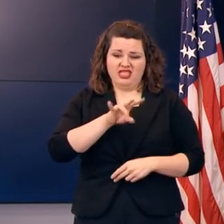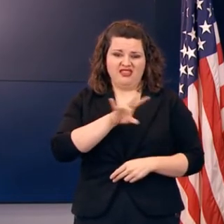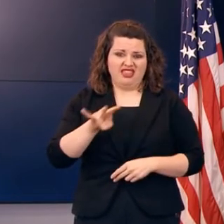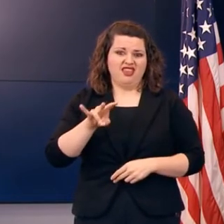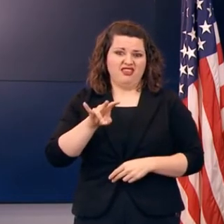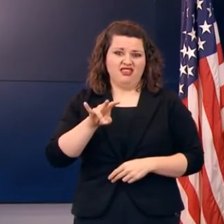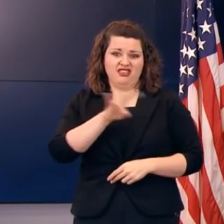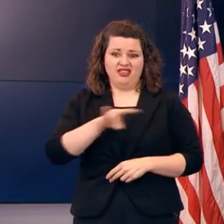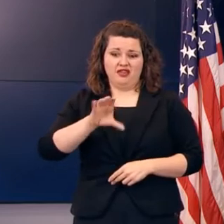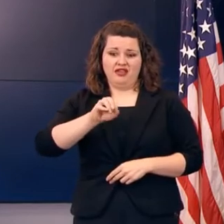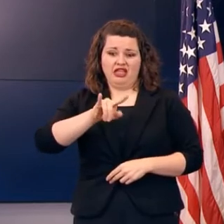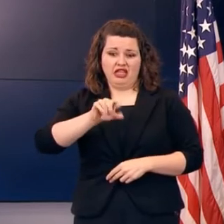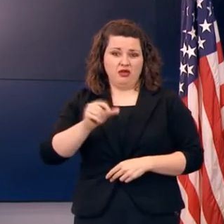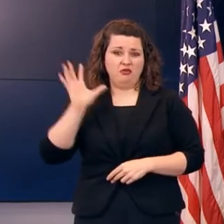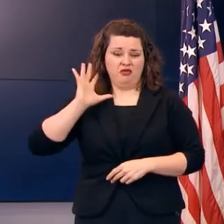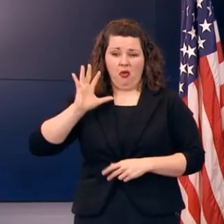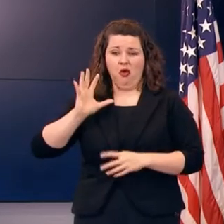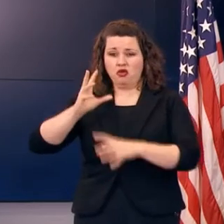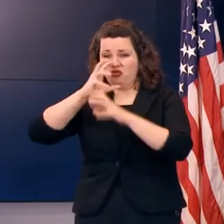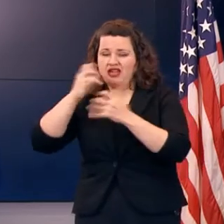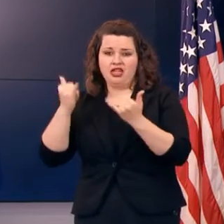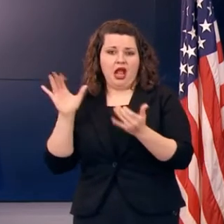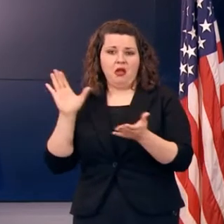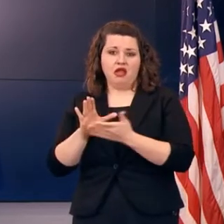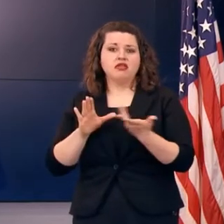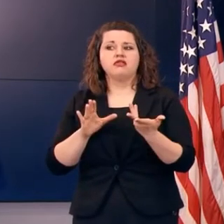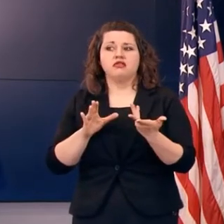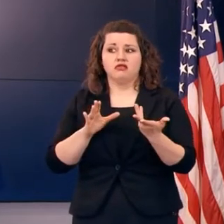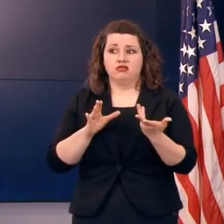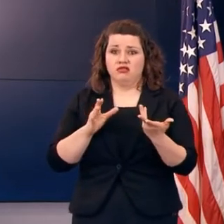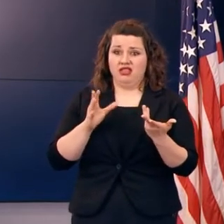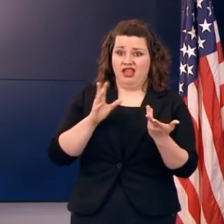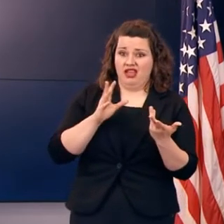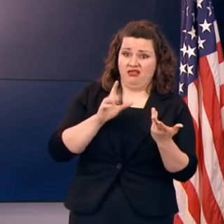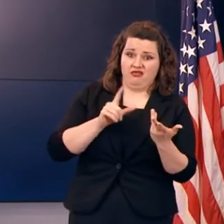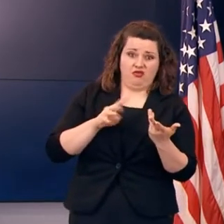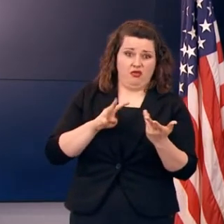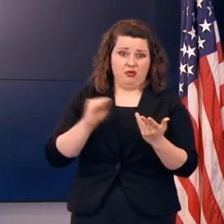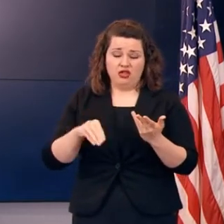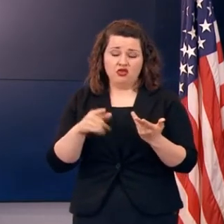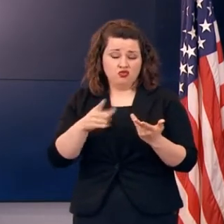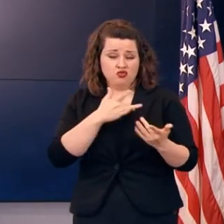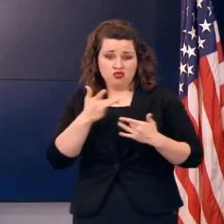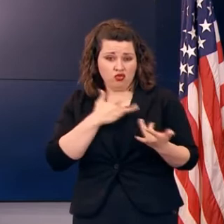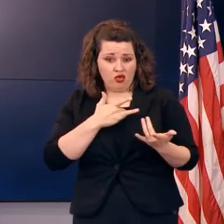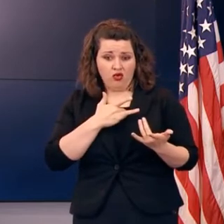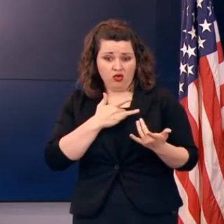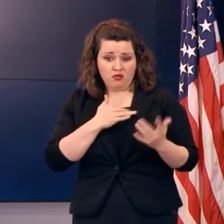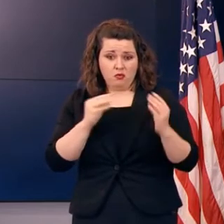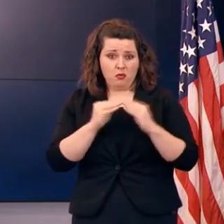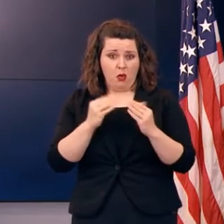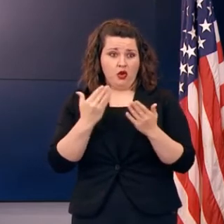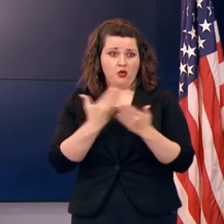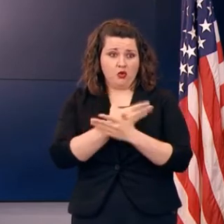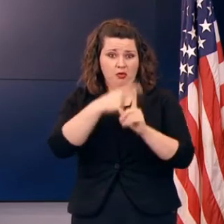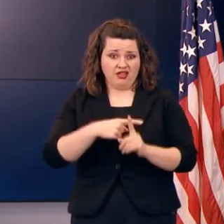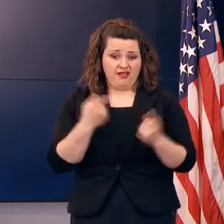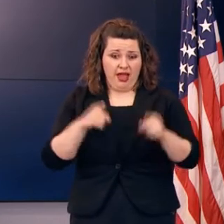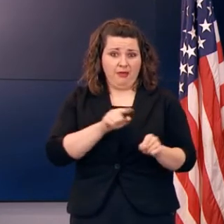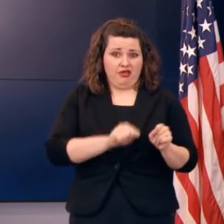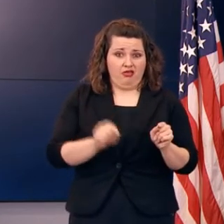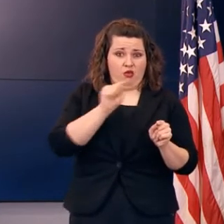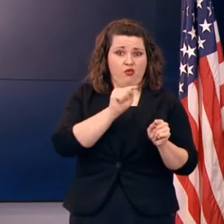around 5% early on. Today you said it's 20%. Do you have any concern that a greater share of the new cases are happening in those counties? Well,